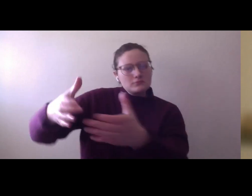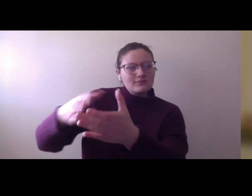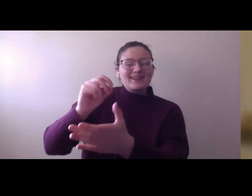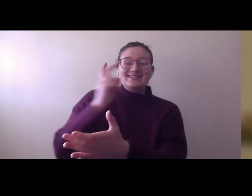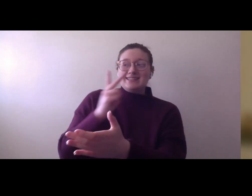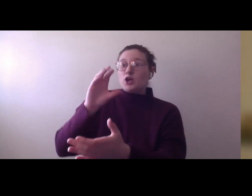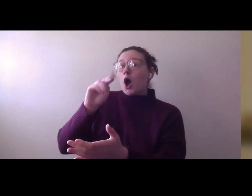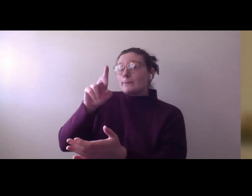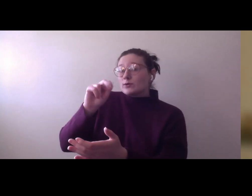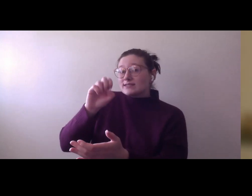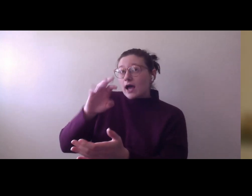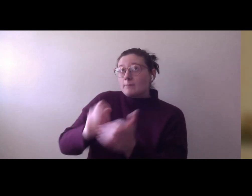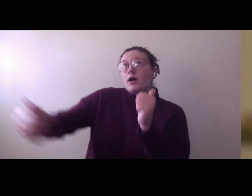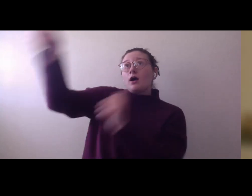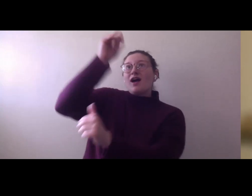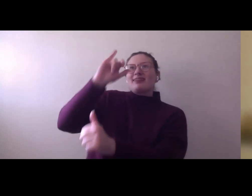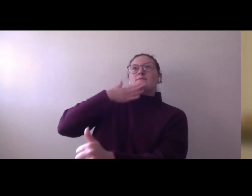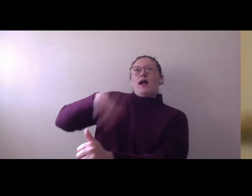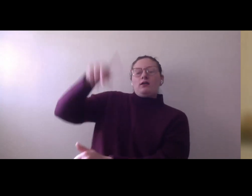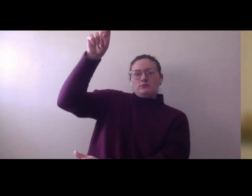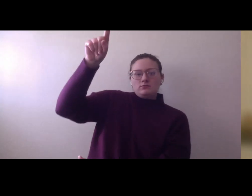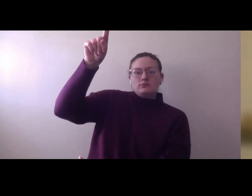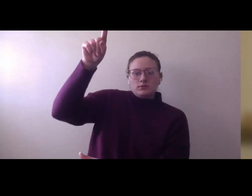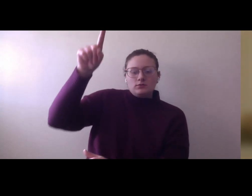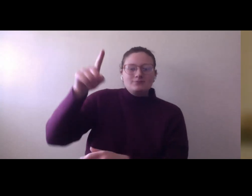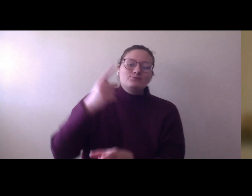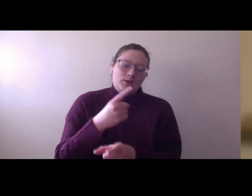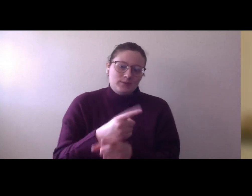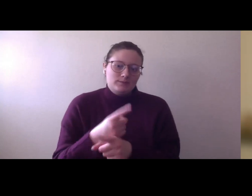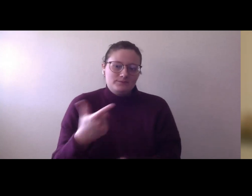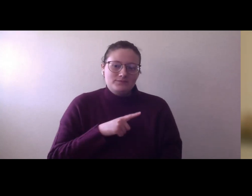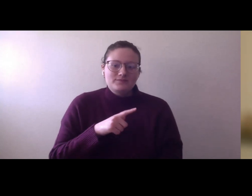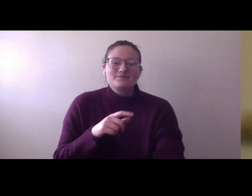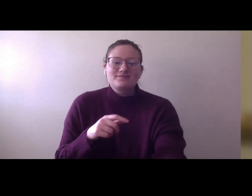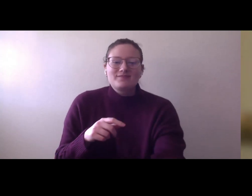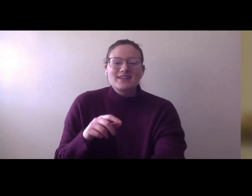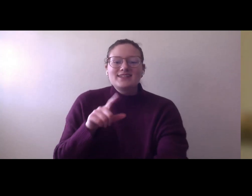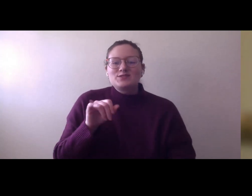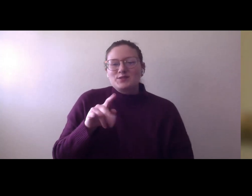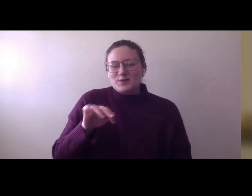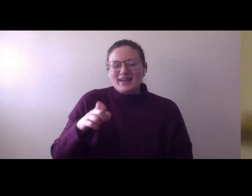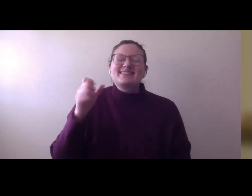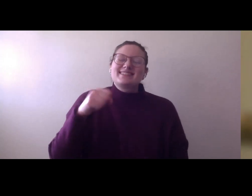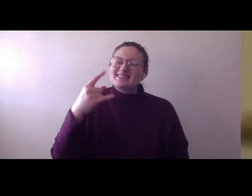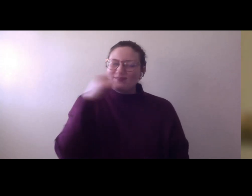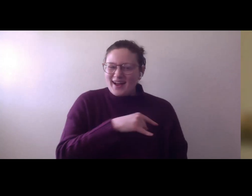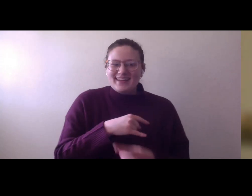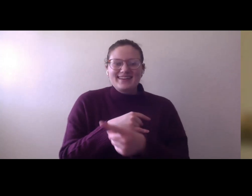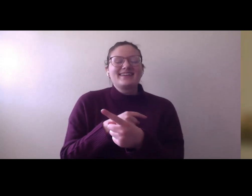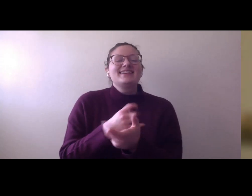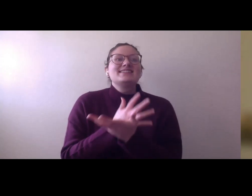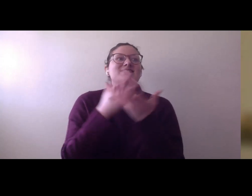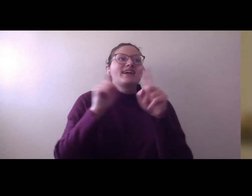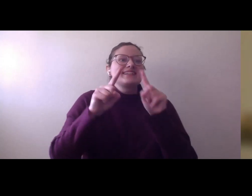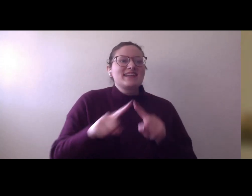communism as the boogeyman. Right, right. So it's ironic, actually. It's in so many ways, if you look at